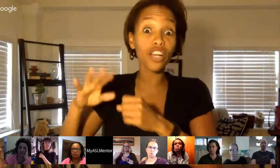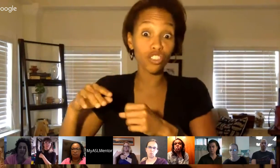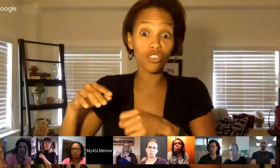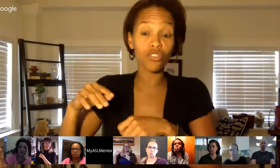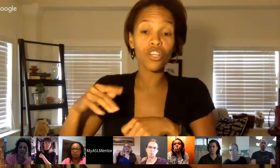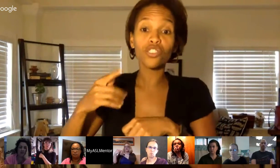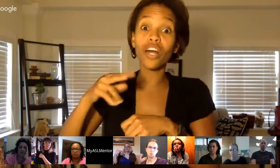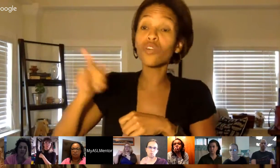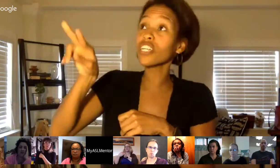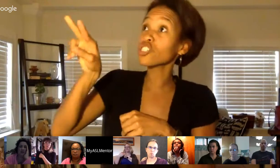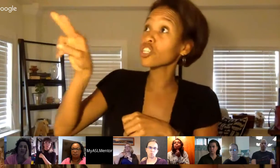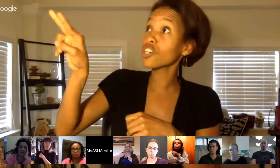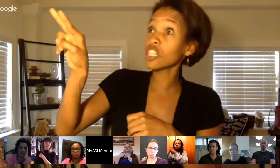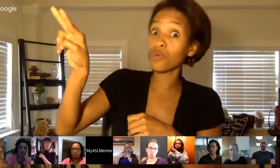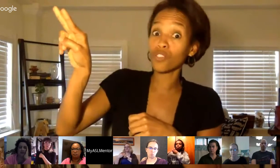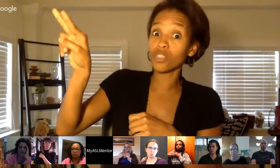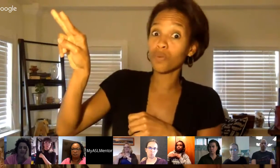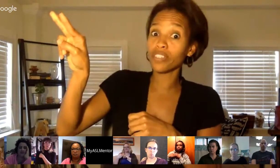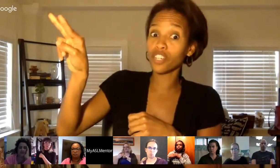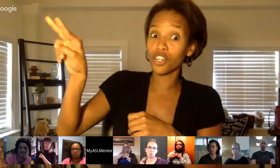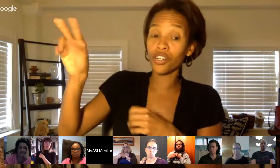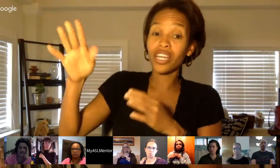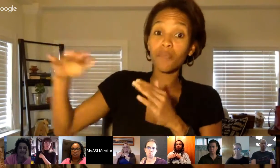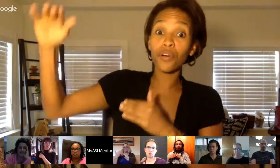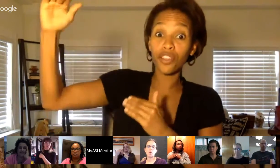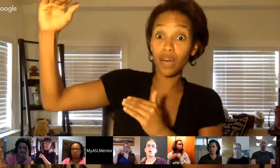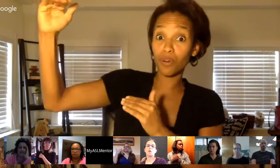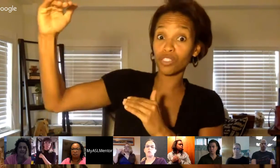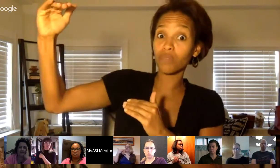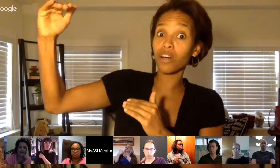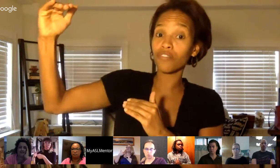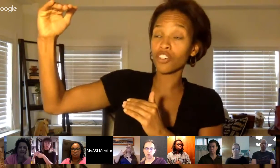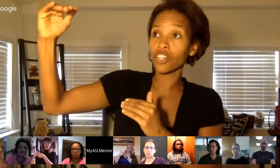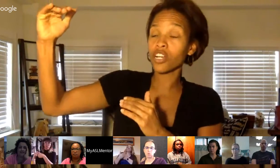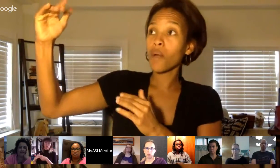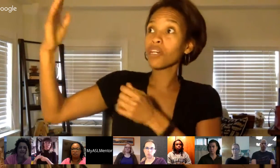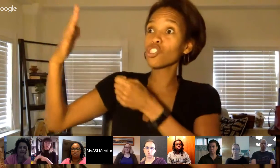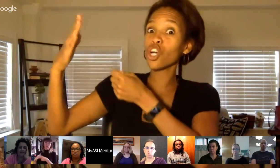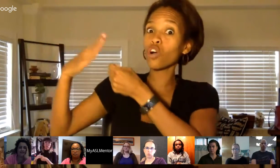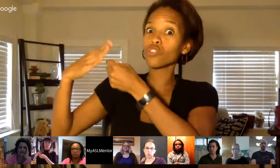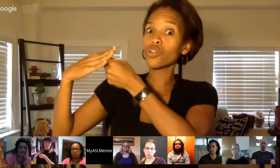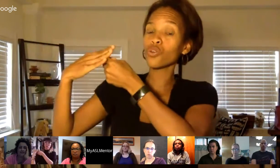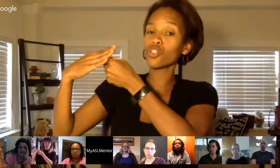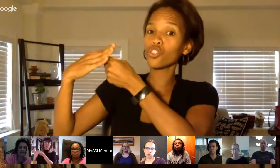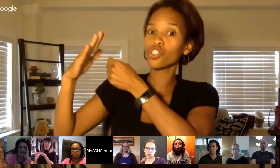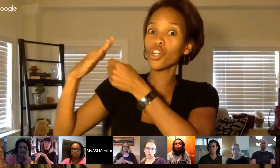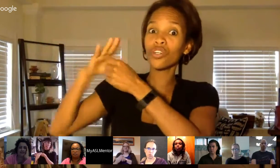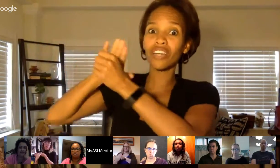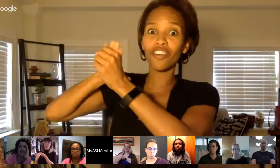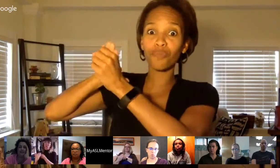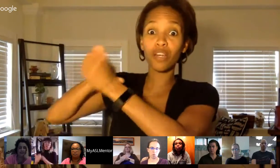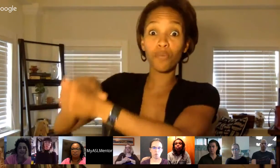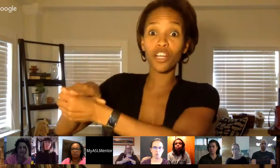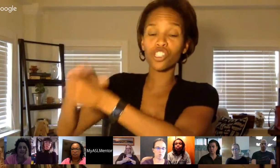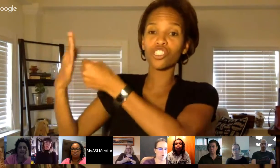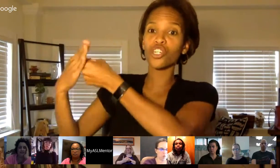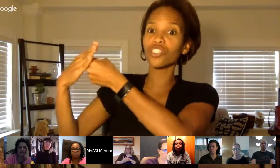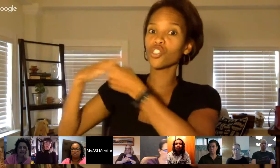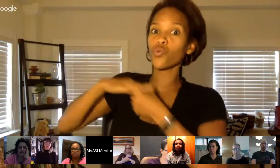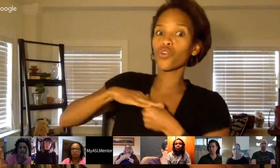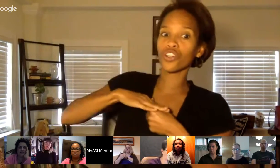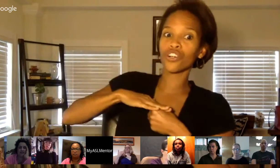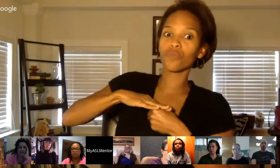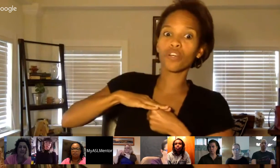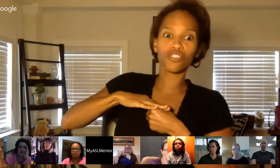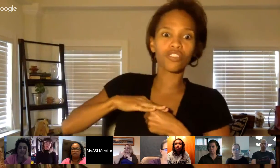also directional. So not only did she look at the person oppressing her, put that person above her, but she also turned, rather than being oppression, turned